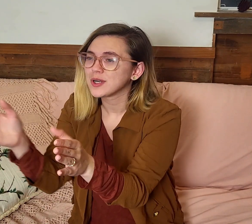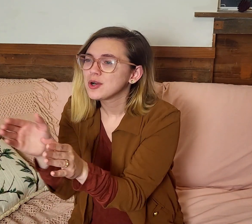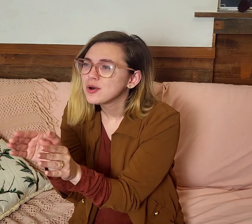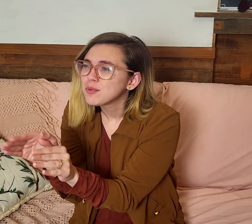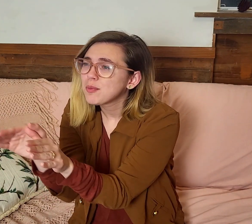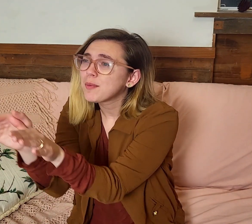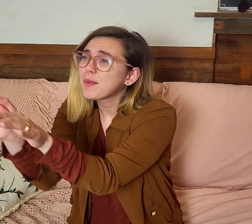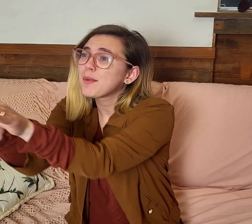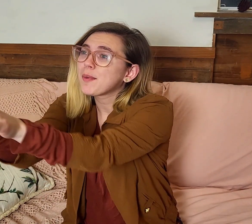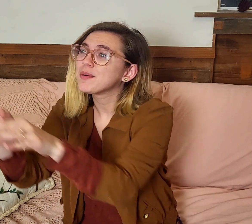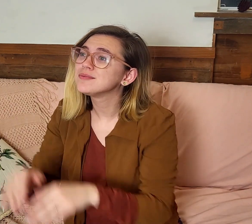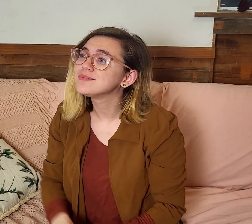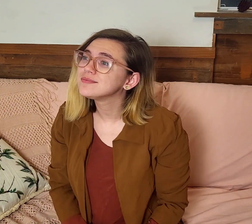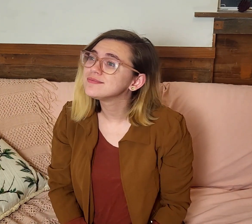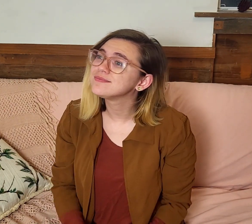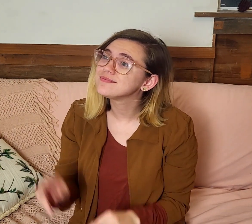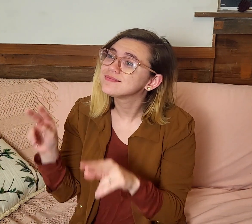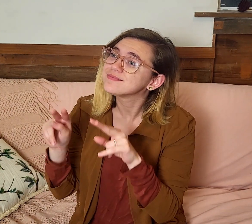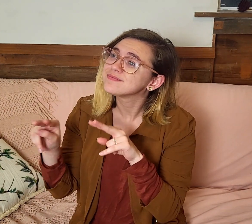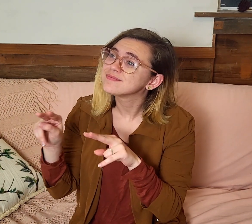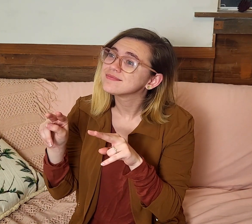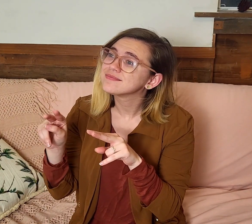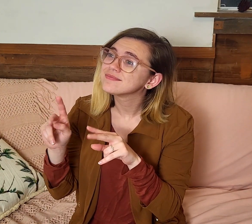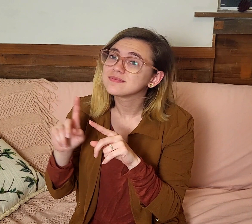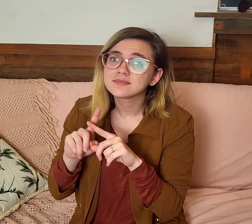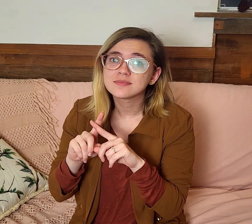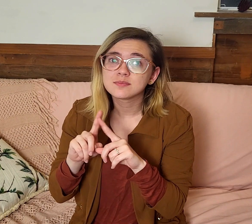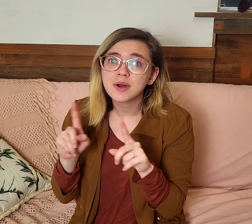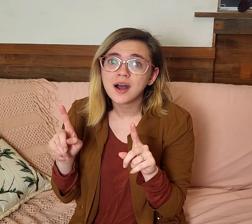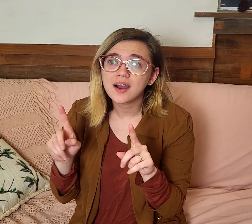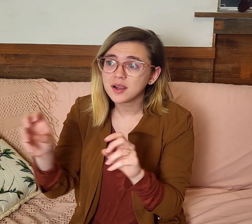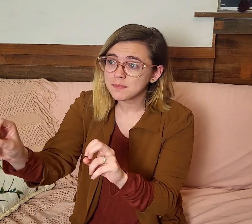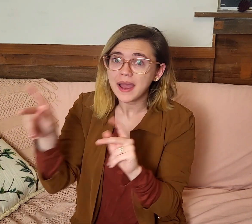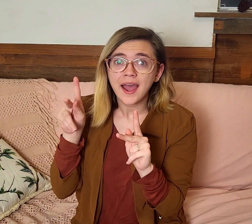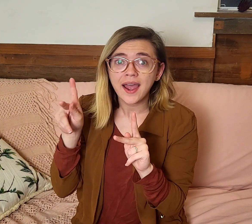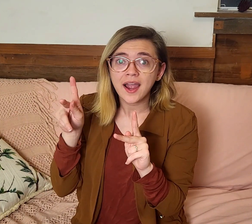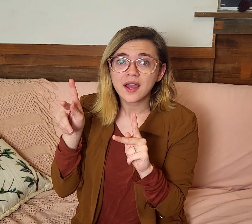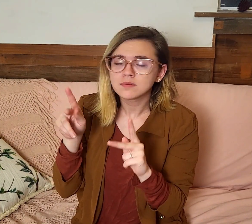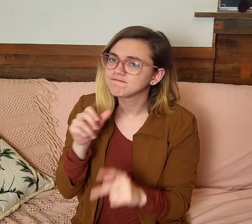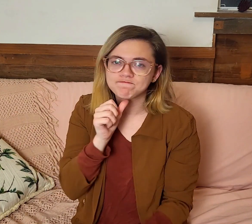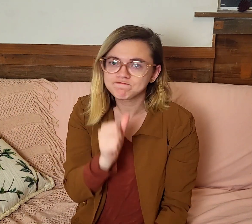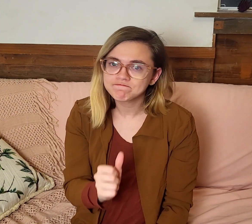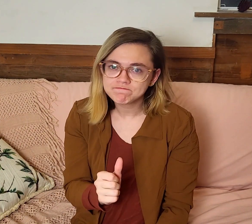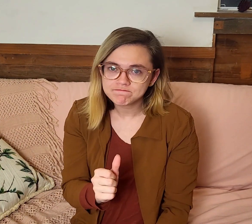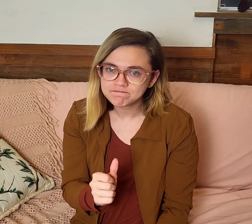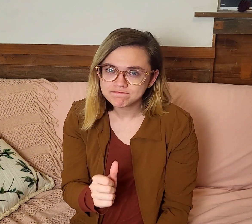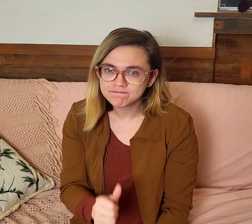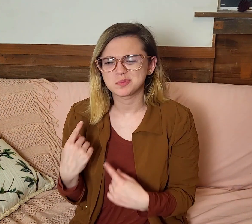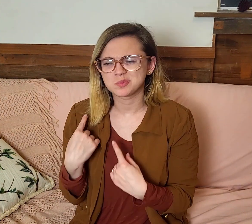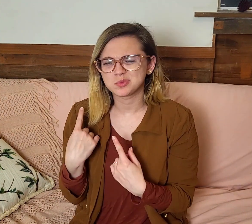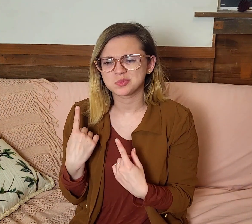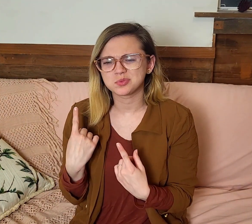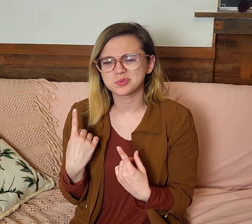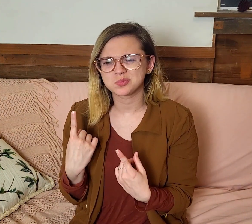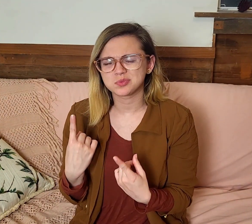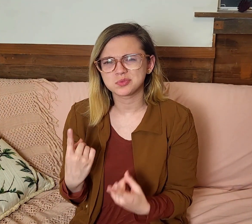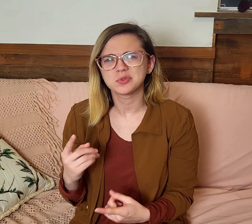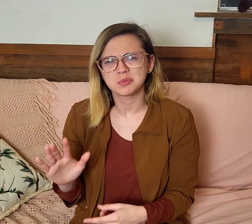more time to go fly out and search for dry land. But the dove never returned. It